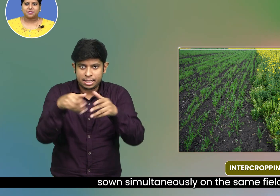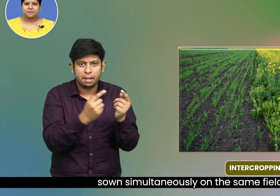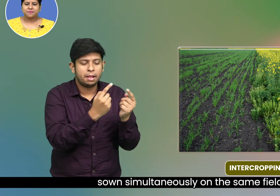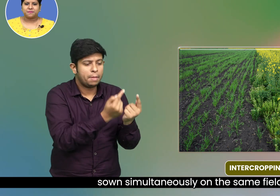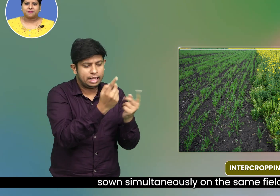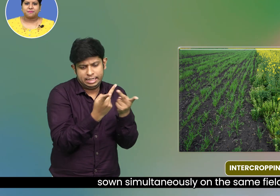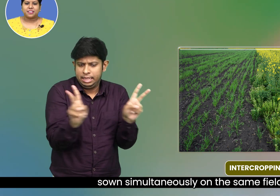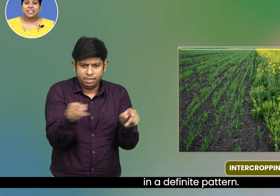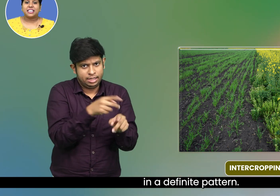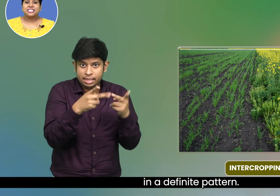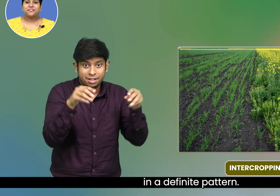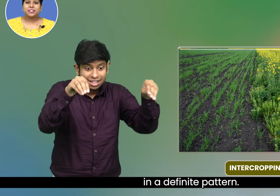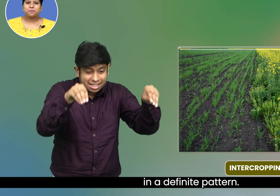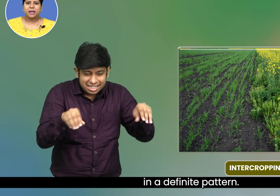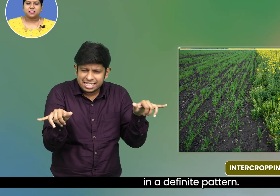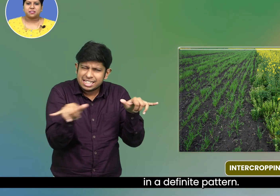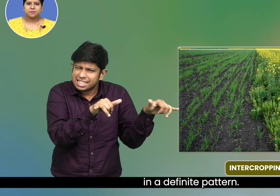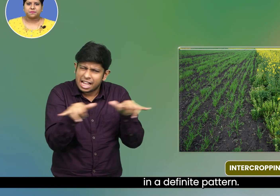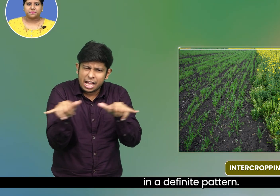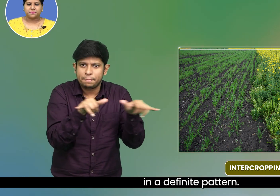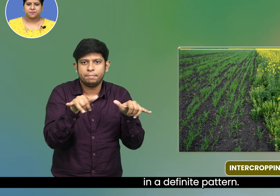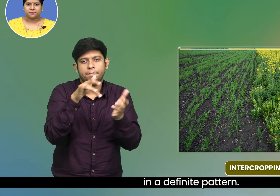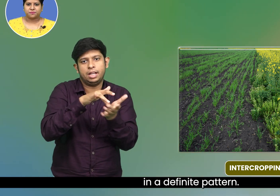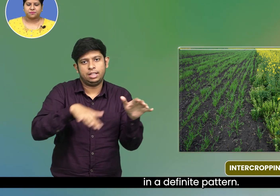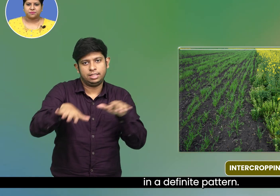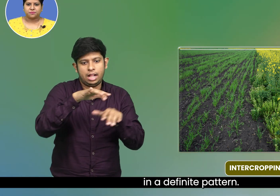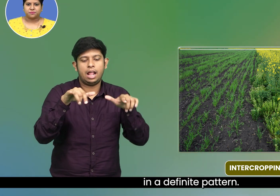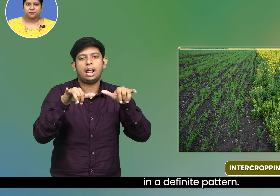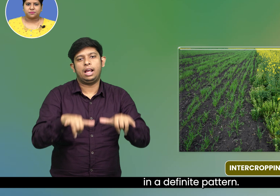field in a definite pattern.